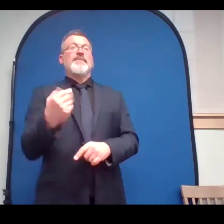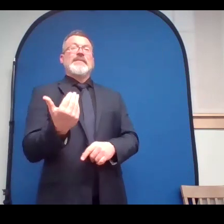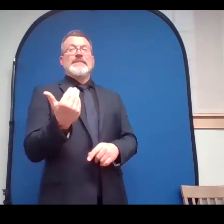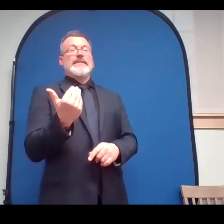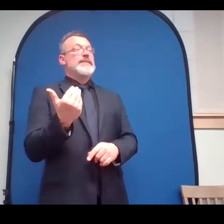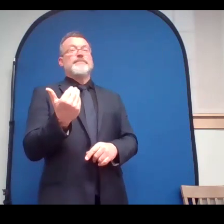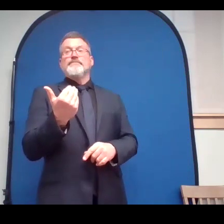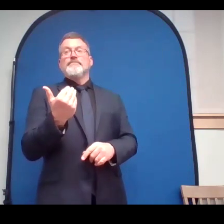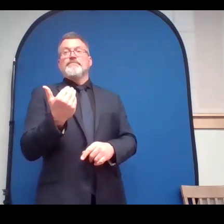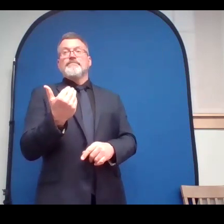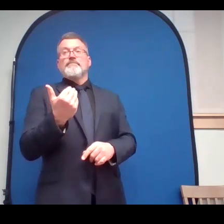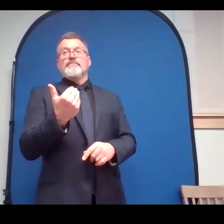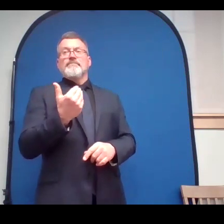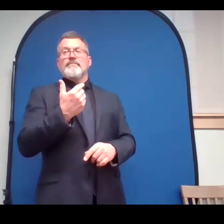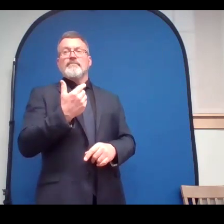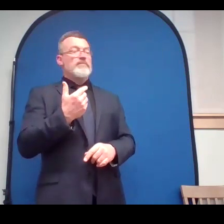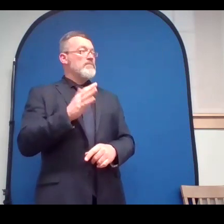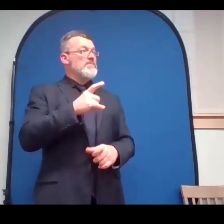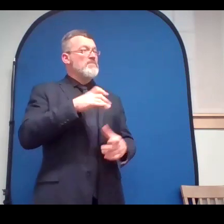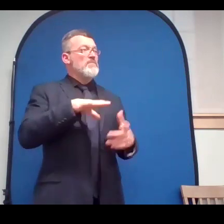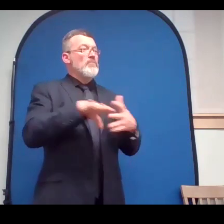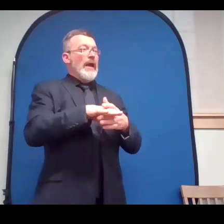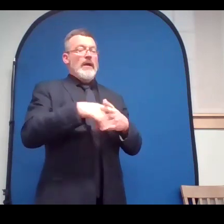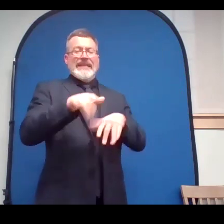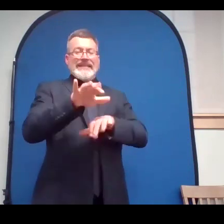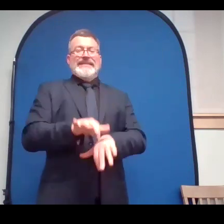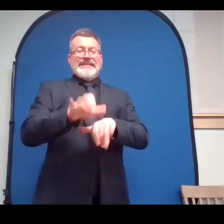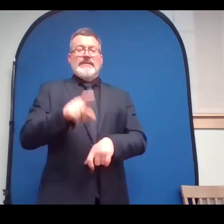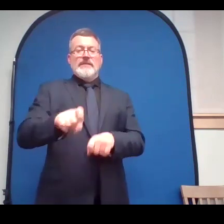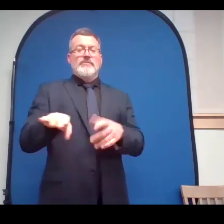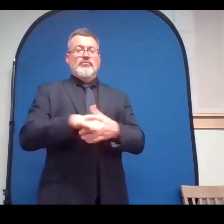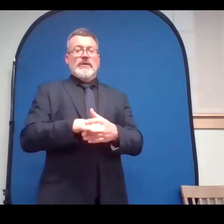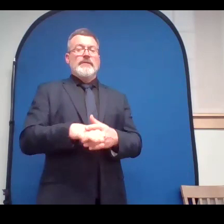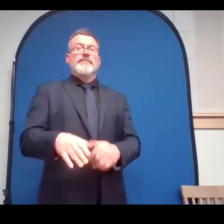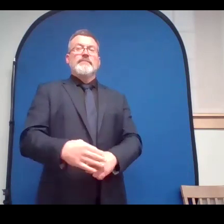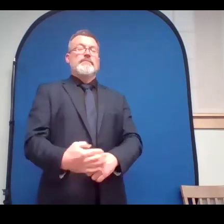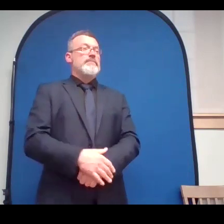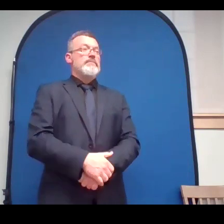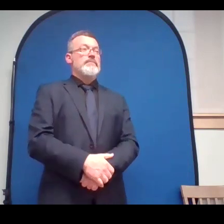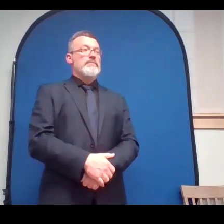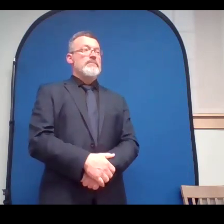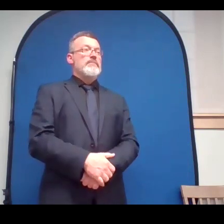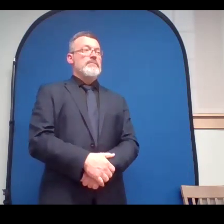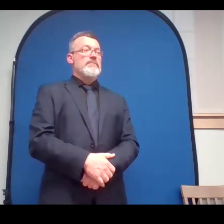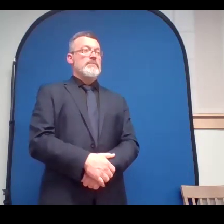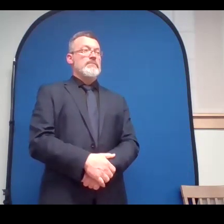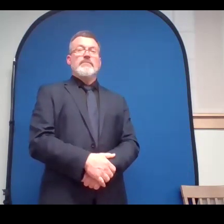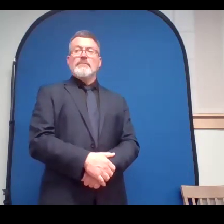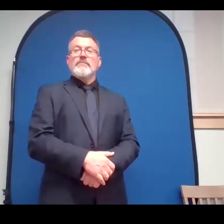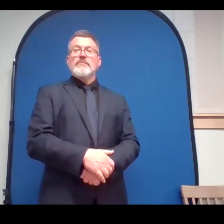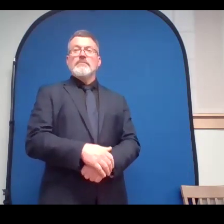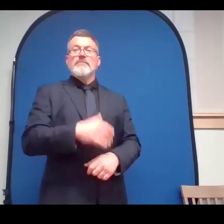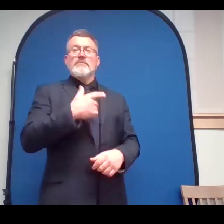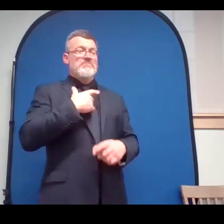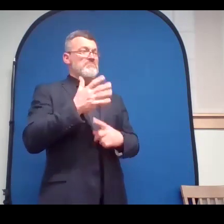last break. Sure. It's been a little while. Is that okay to take a break? Yes. Yeah, okay. How long do you mean? 5 minutes. Yeah, that's